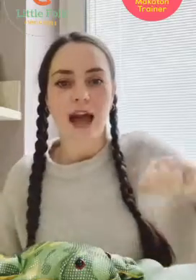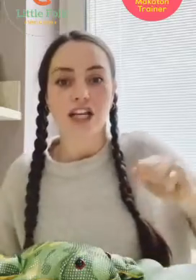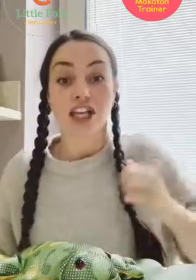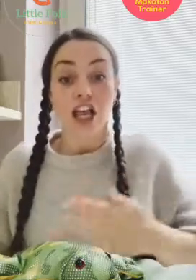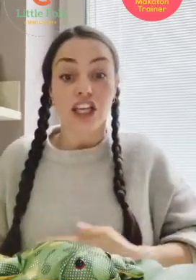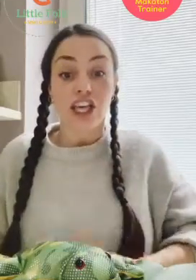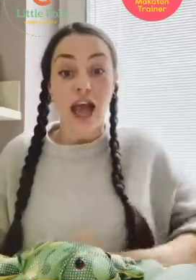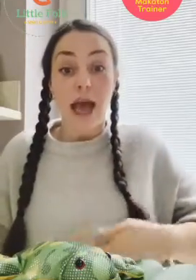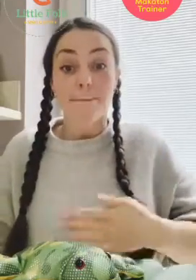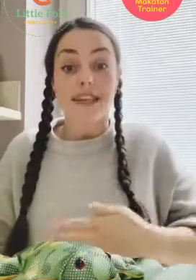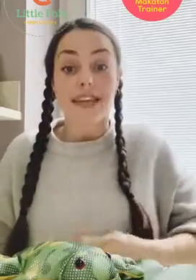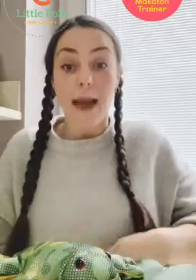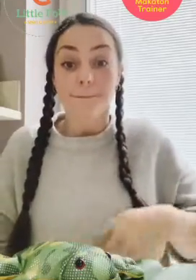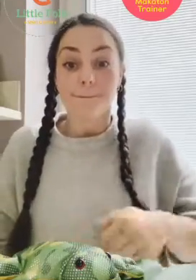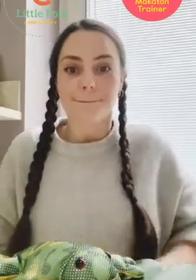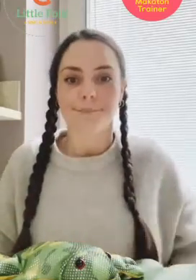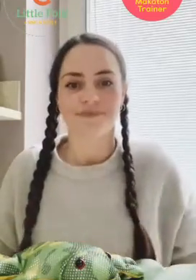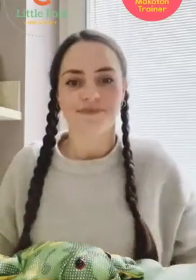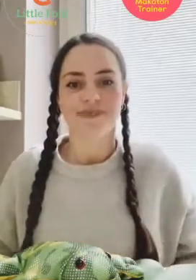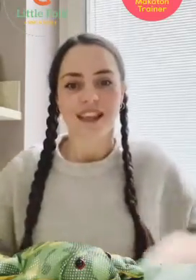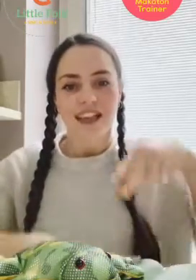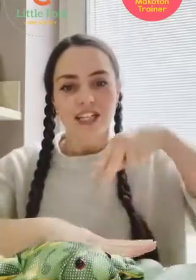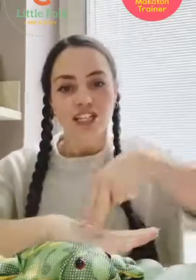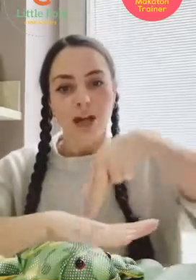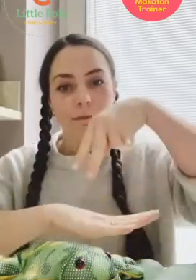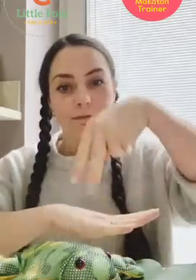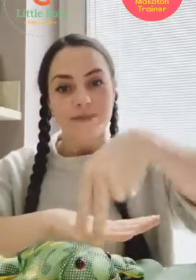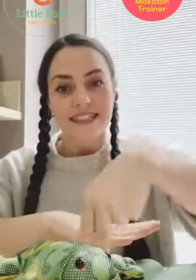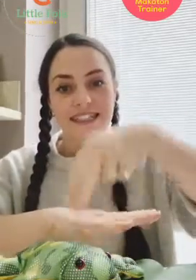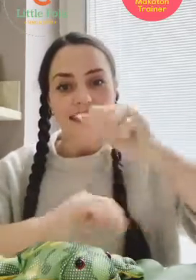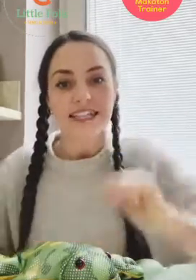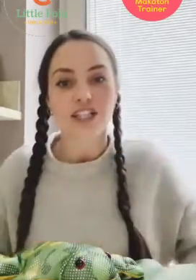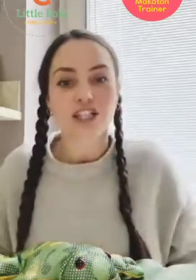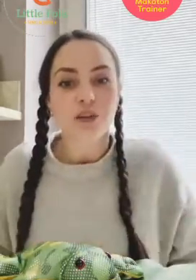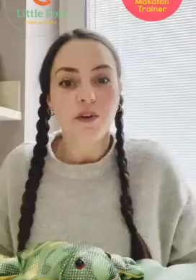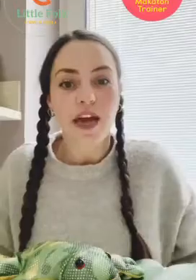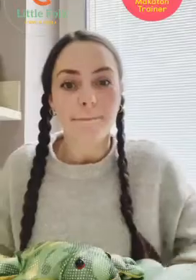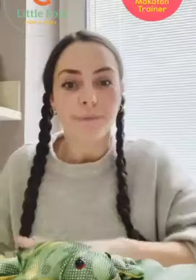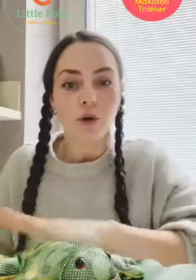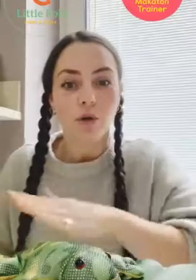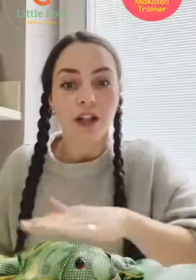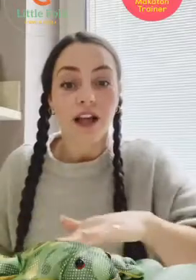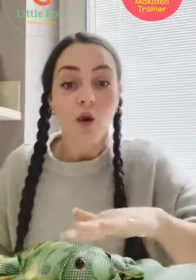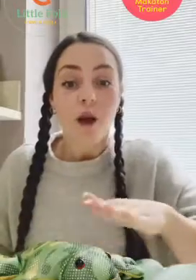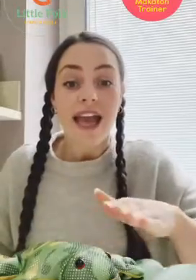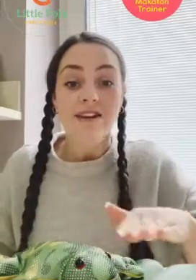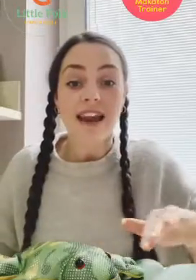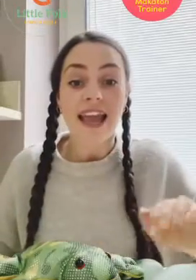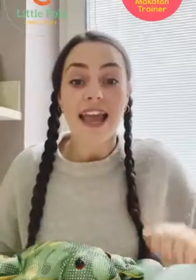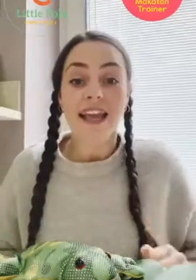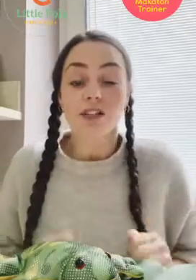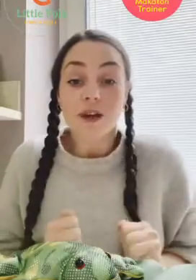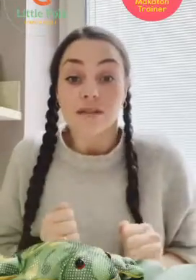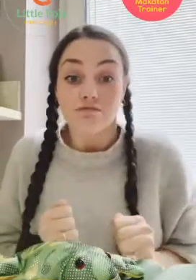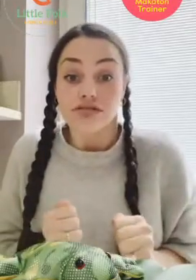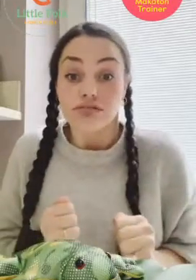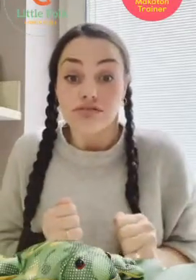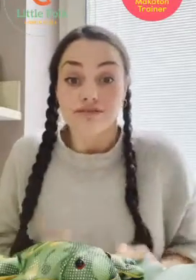bugs. Yum, yum! One jumped into the pool where it was nice and